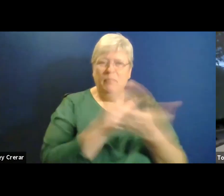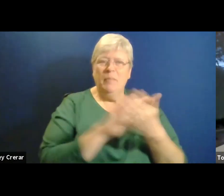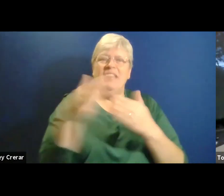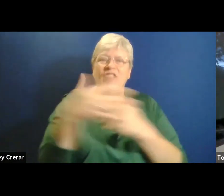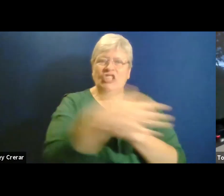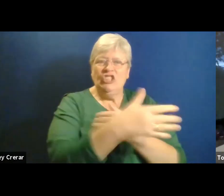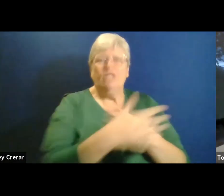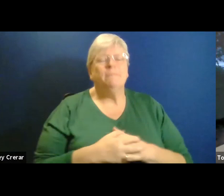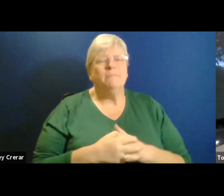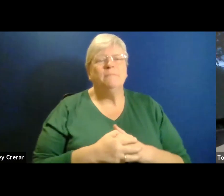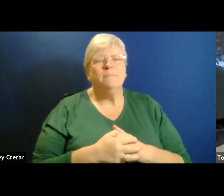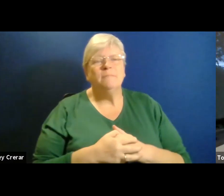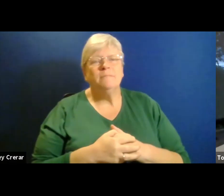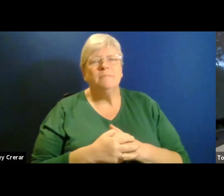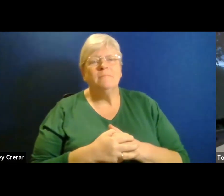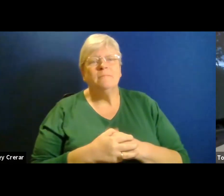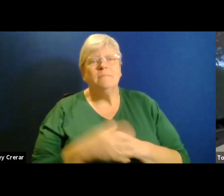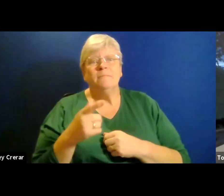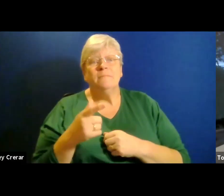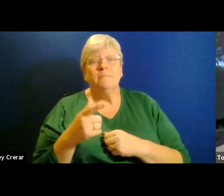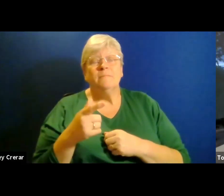I am going to...